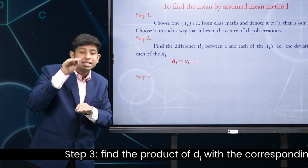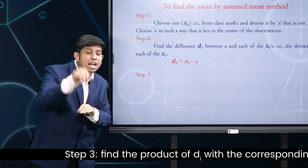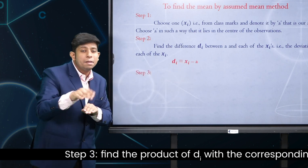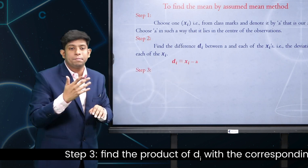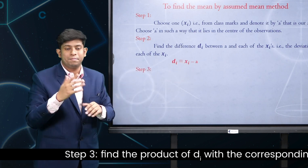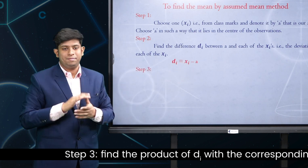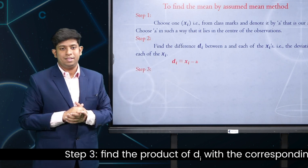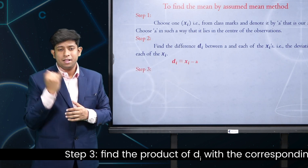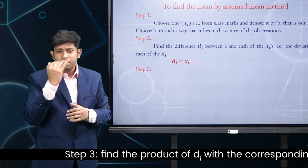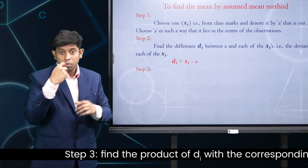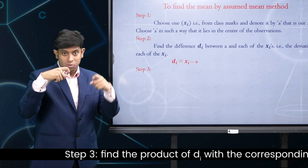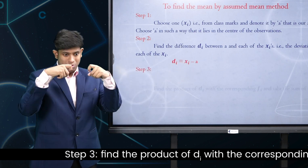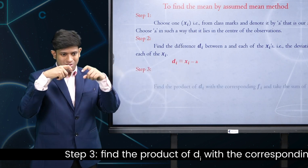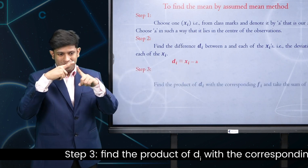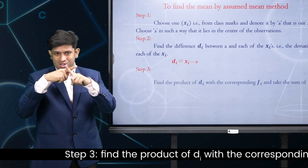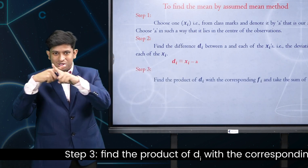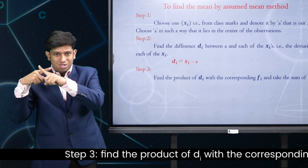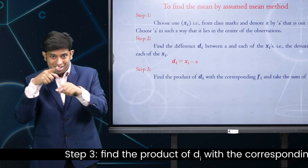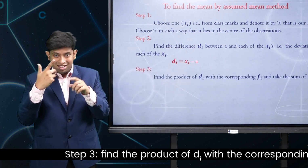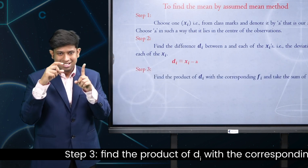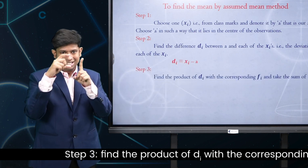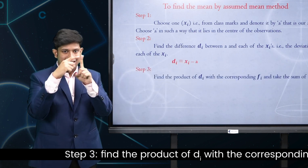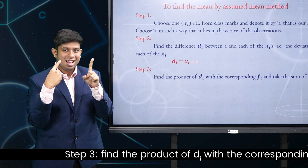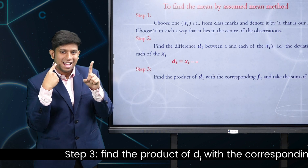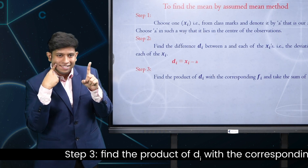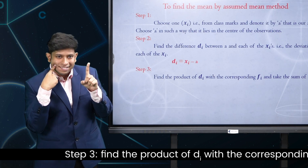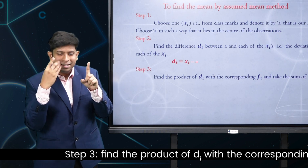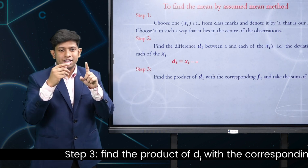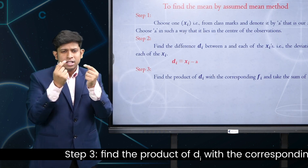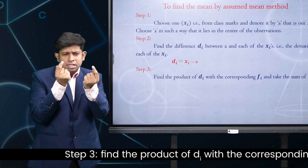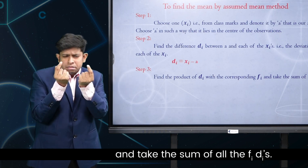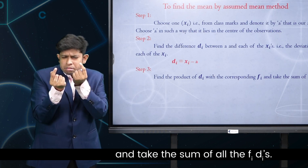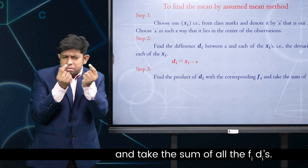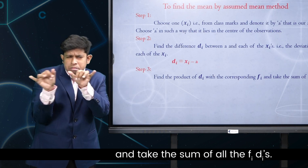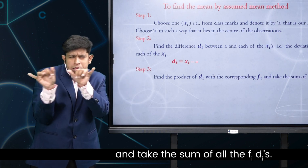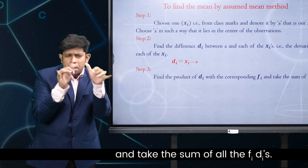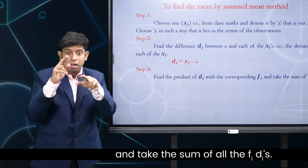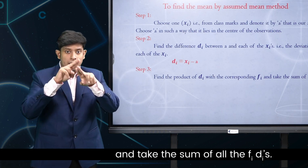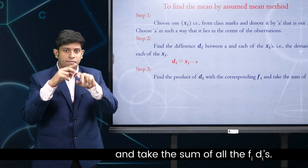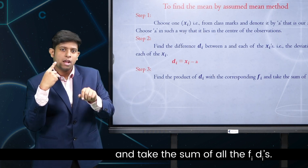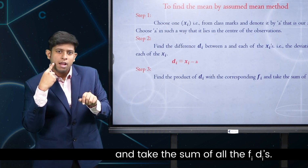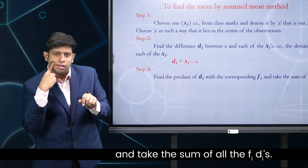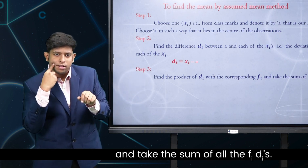Step 3. Find the product of di with the corresponding Fi and take the sum of all the Fi